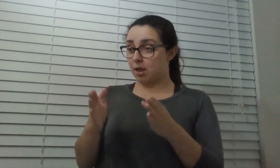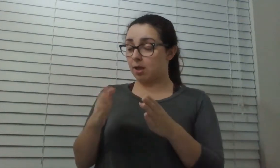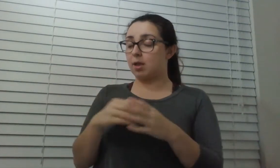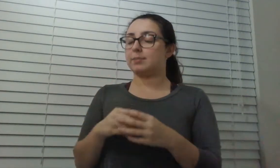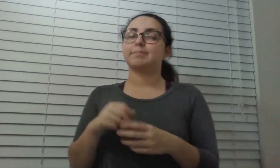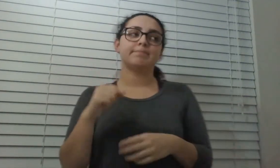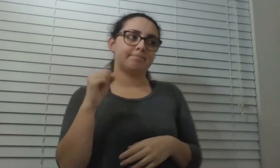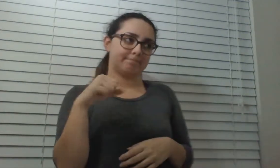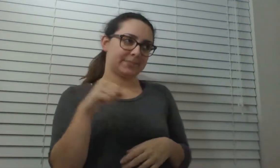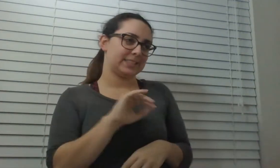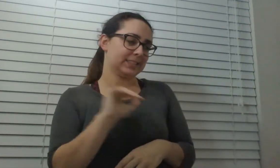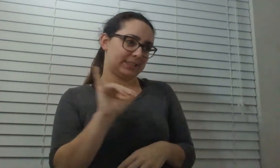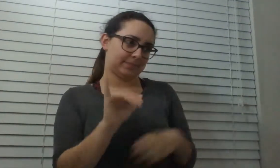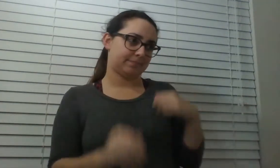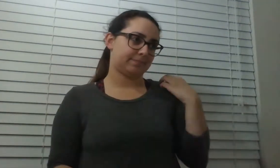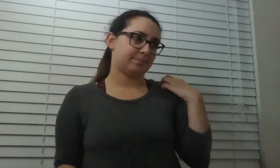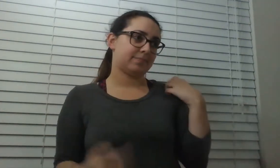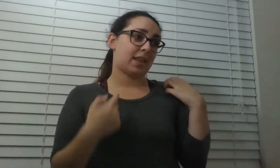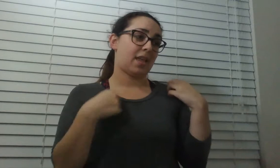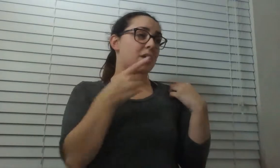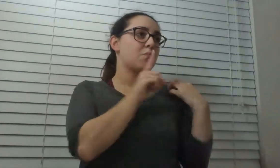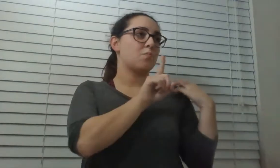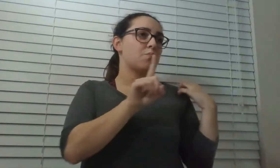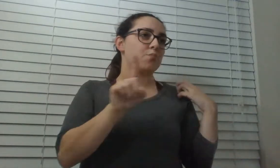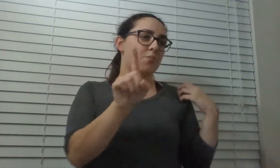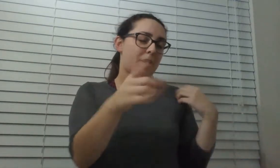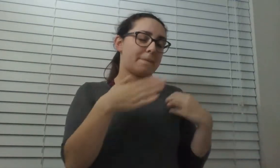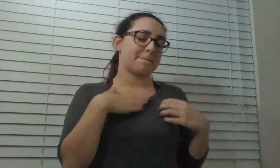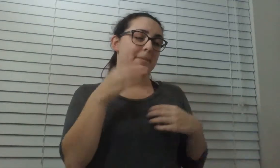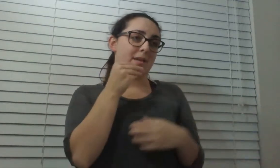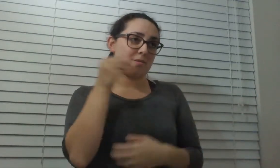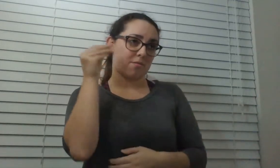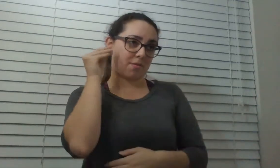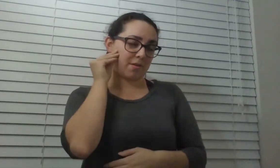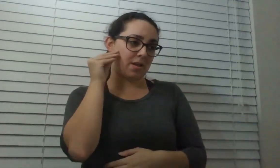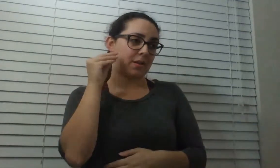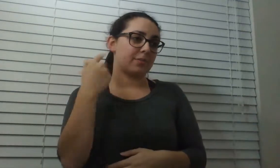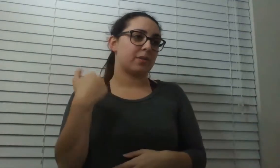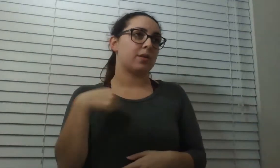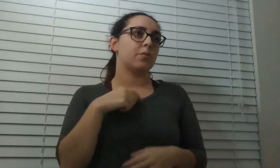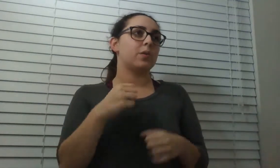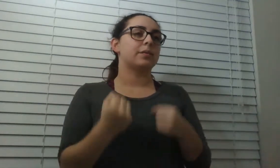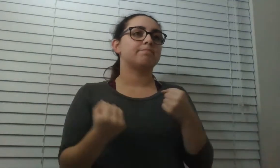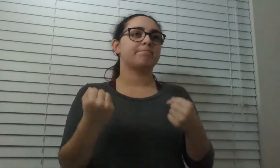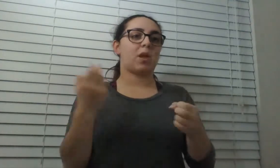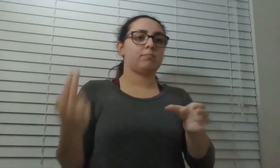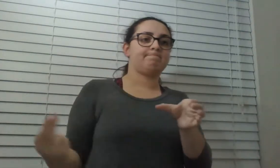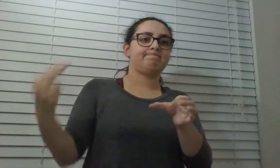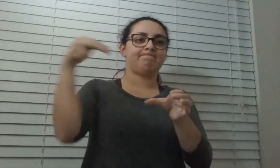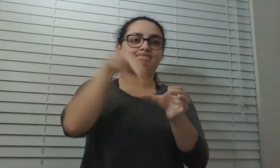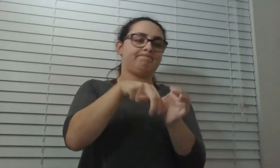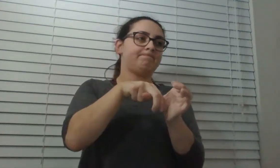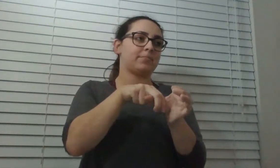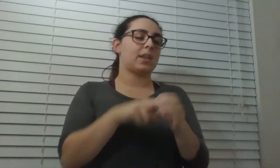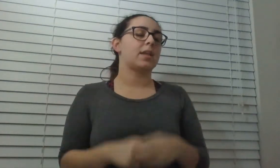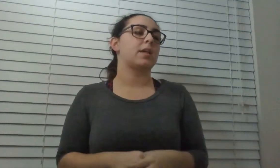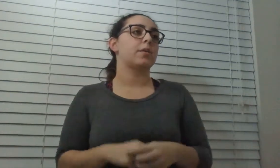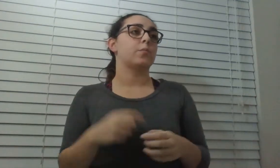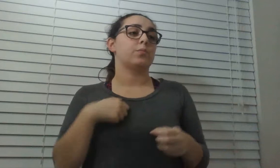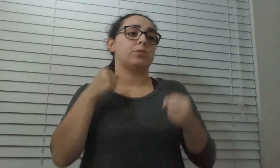house. We were loaded into the back of their station wagon, and we drove from there to Idaho. And I know